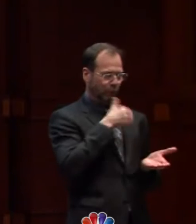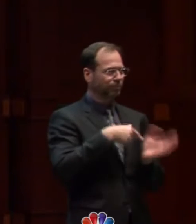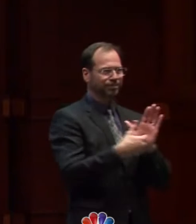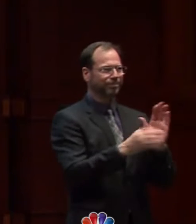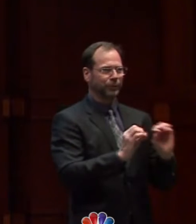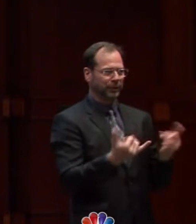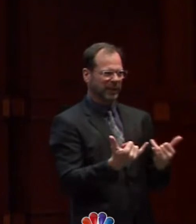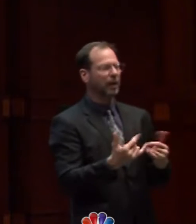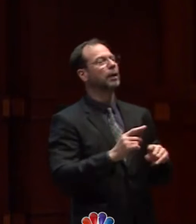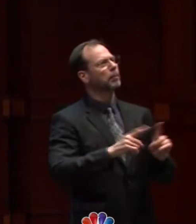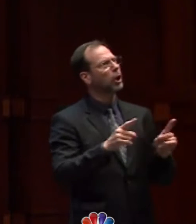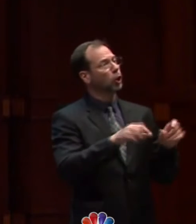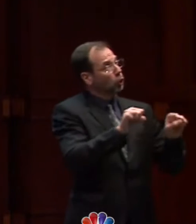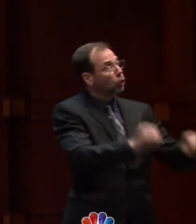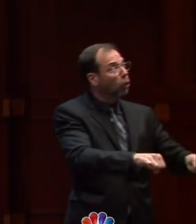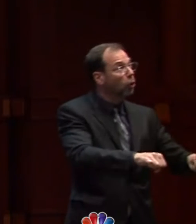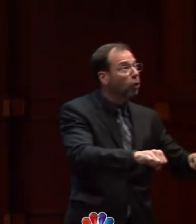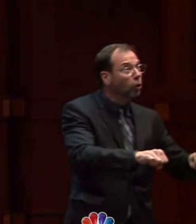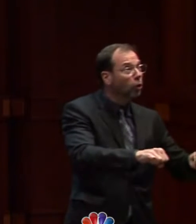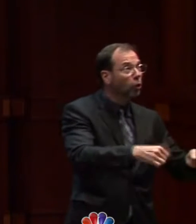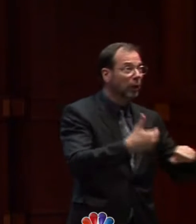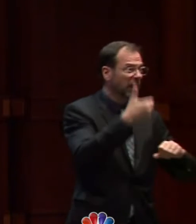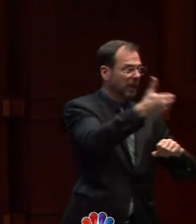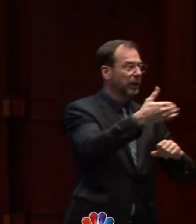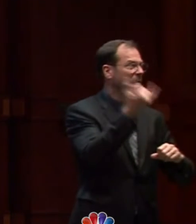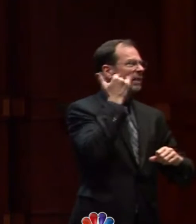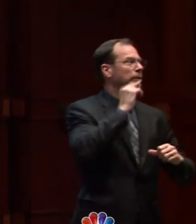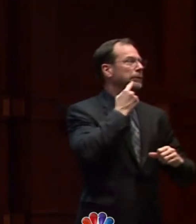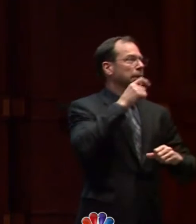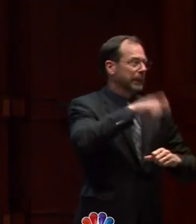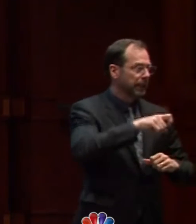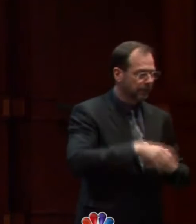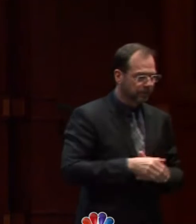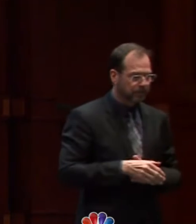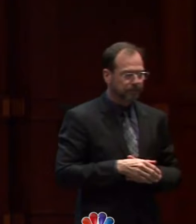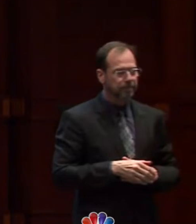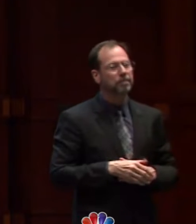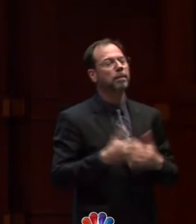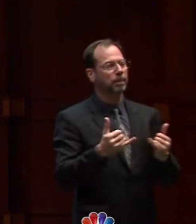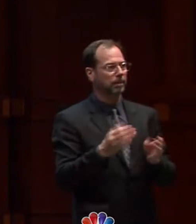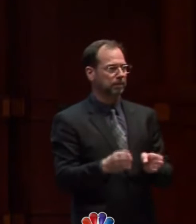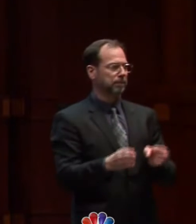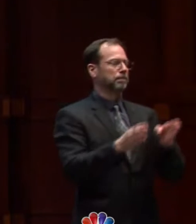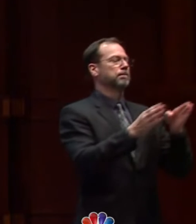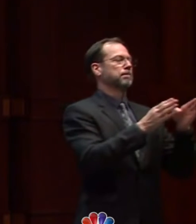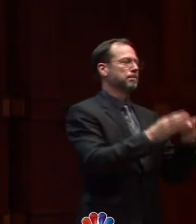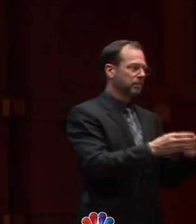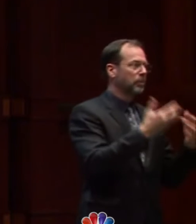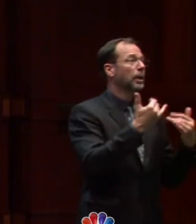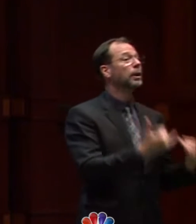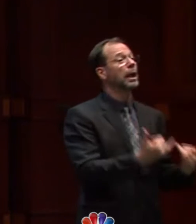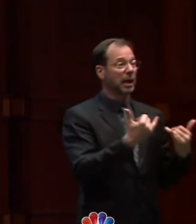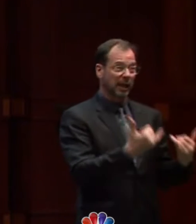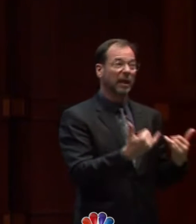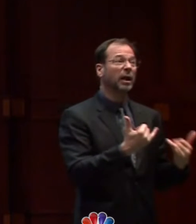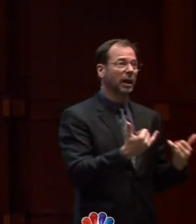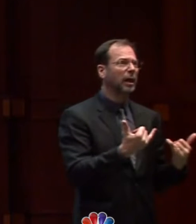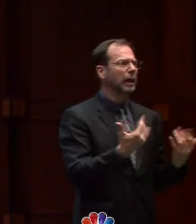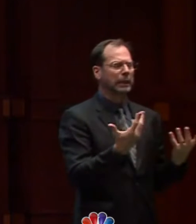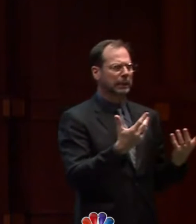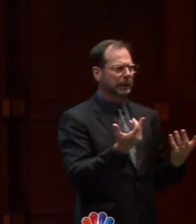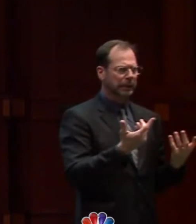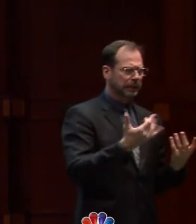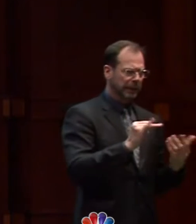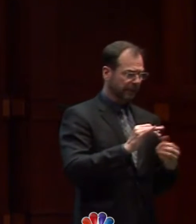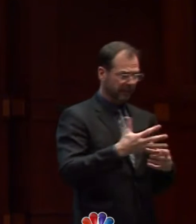but that is certainly something that can be advanced as you move forward. When you move into the next level, then we're talking about getting outside of the